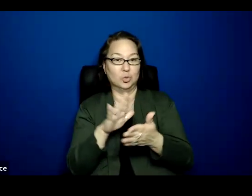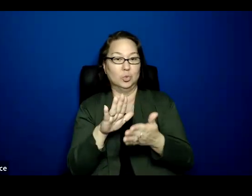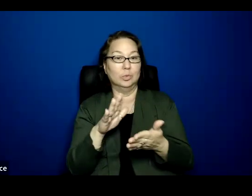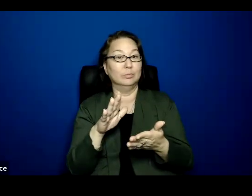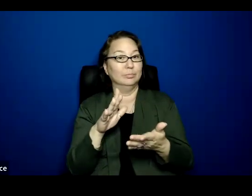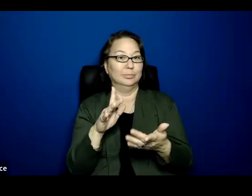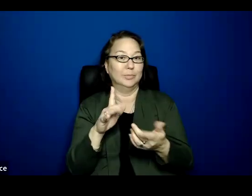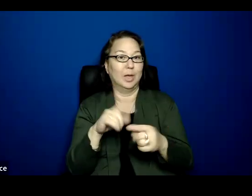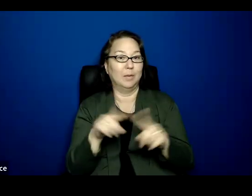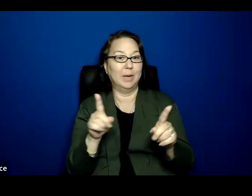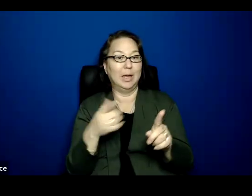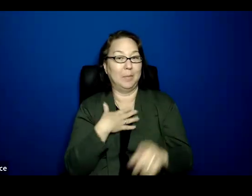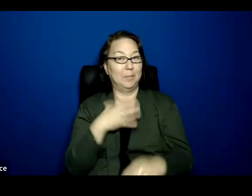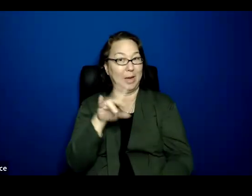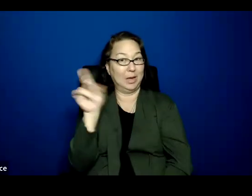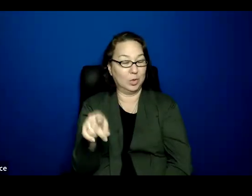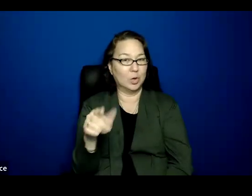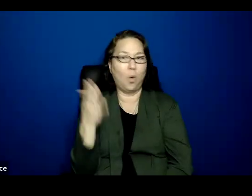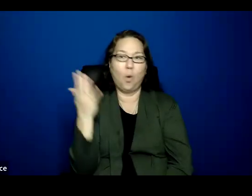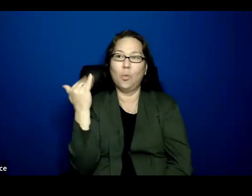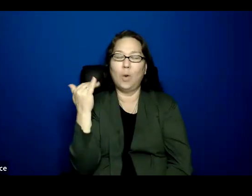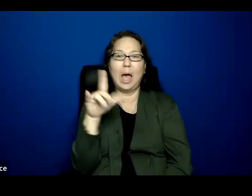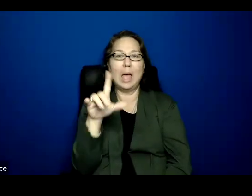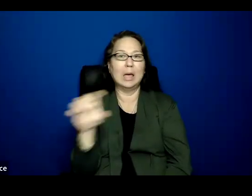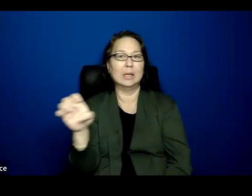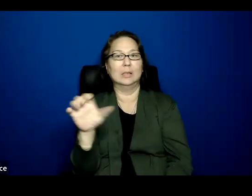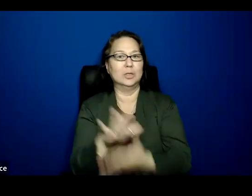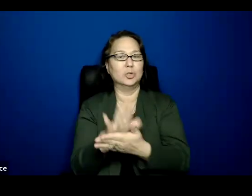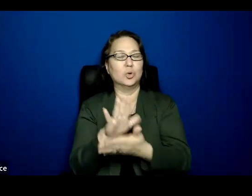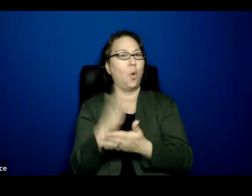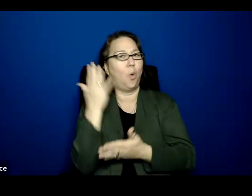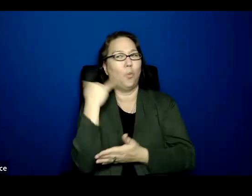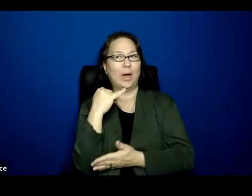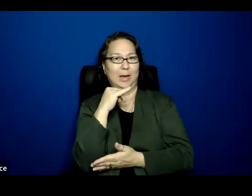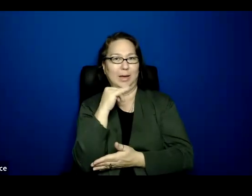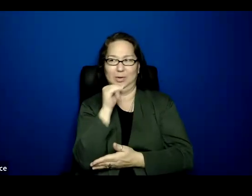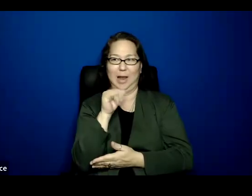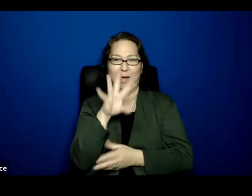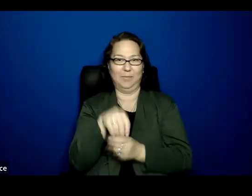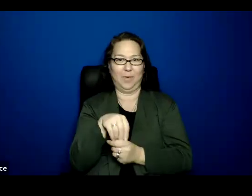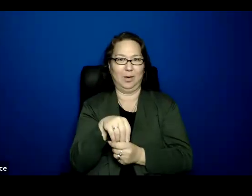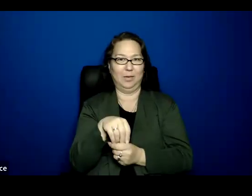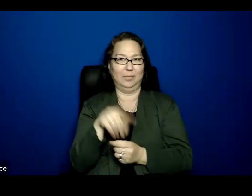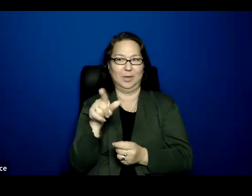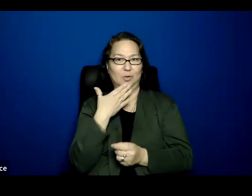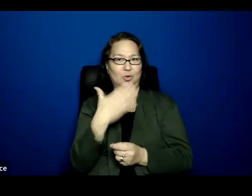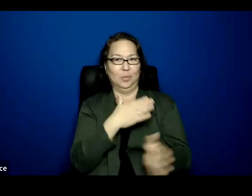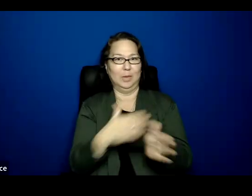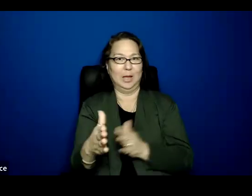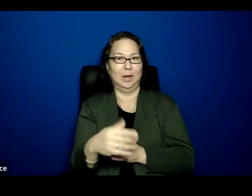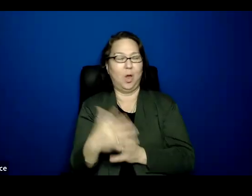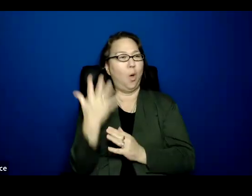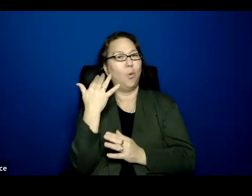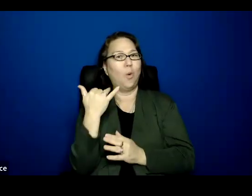thrive. My question is, why is the Lee Academy not deserving of this good plan? Why should our families be thrown into a chaotic